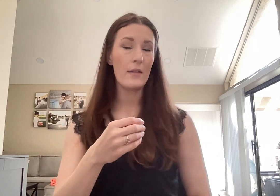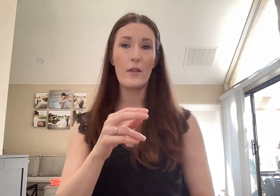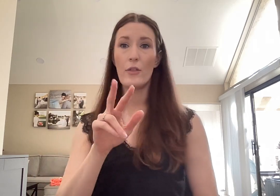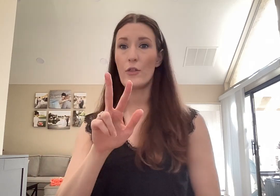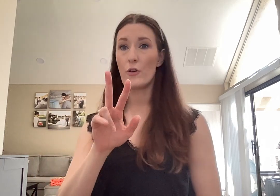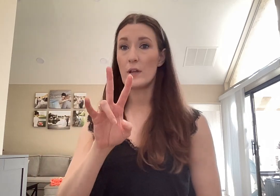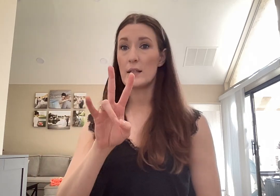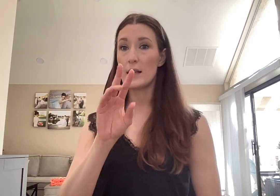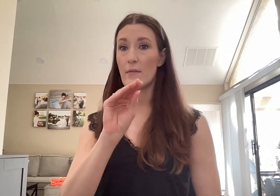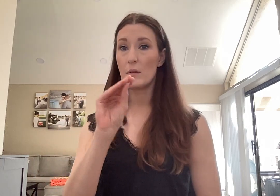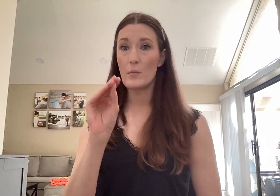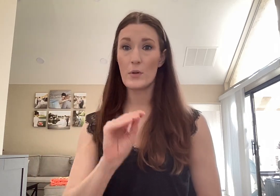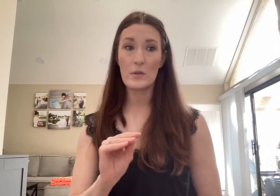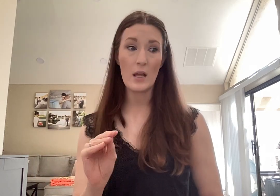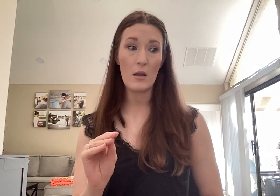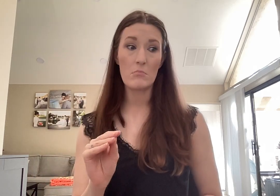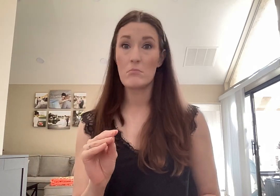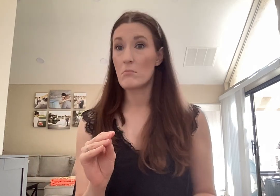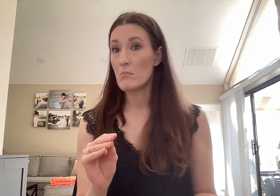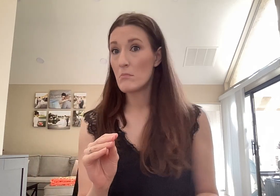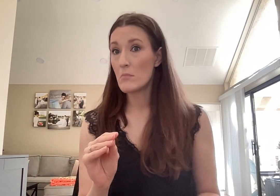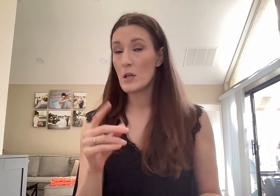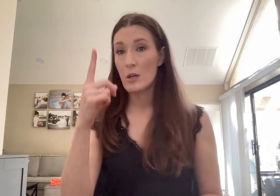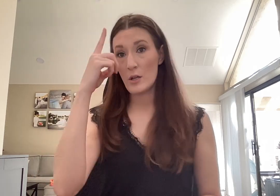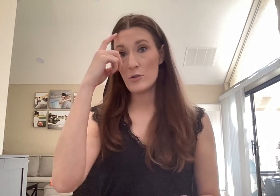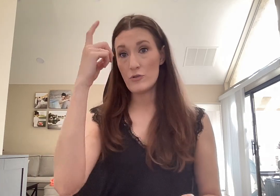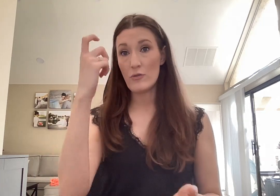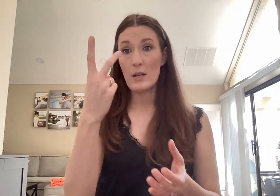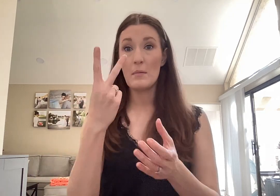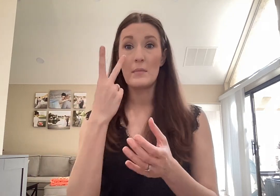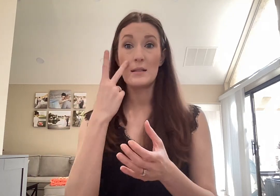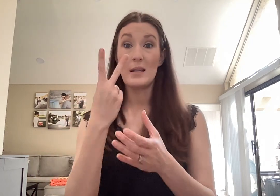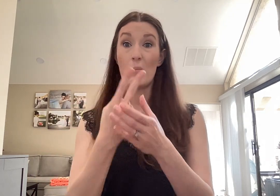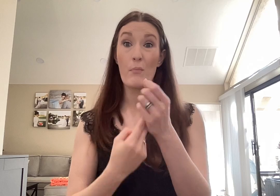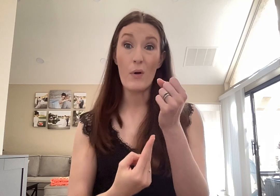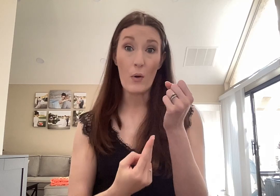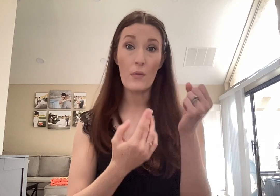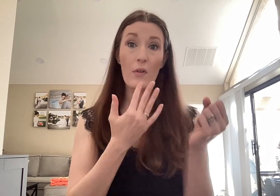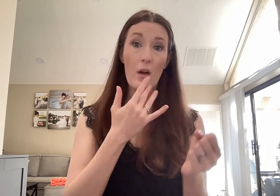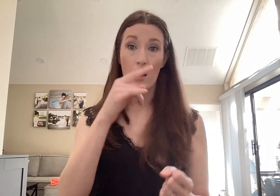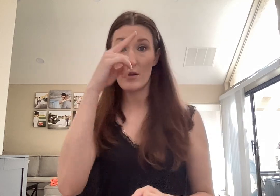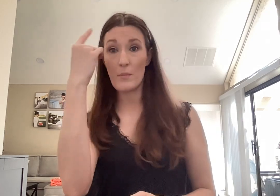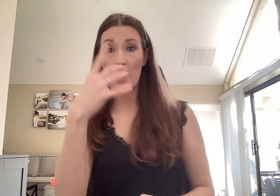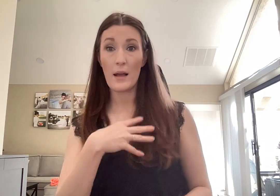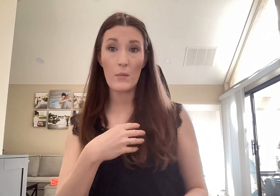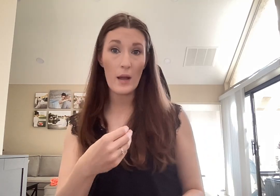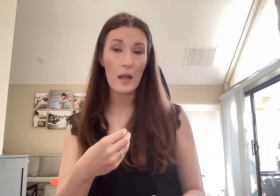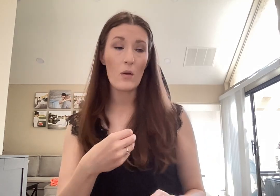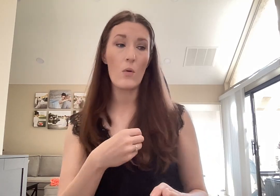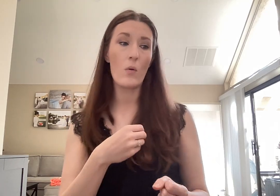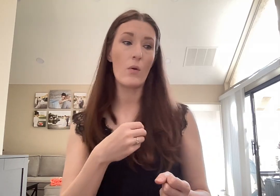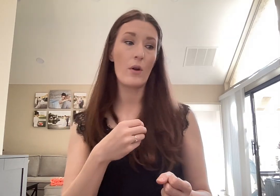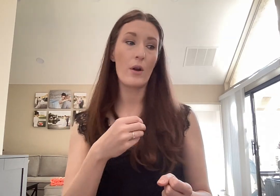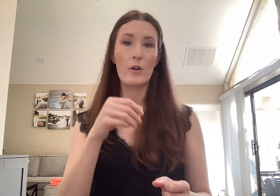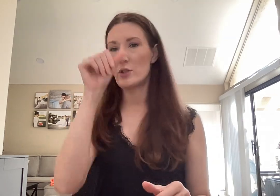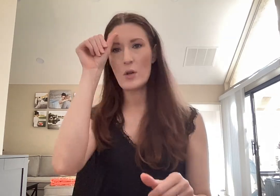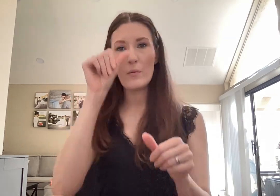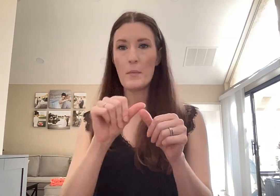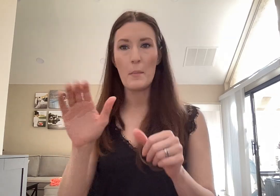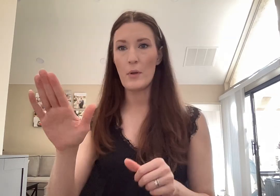then 37% dream see both color, black and white, or don't remember